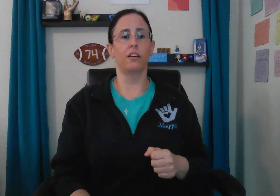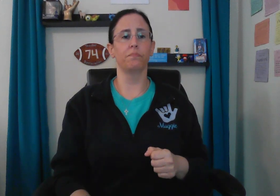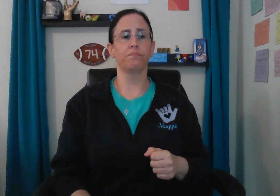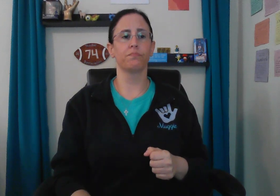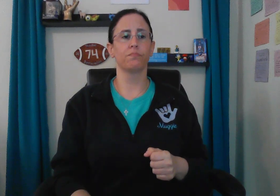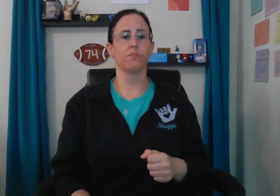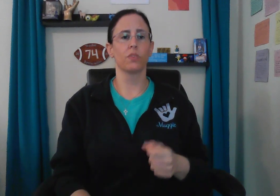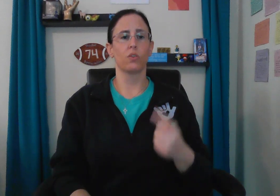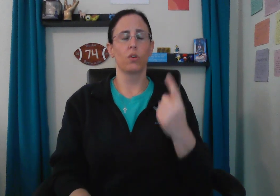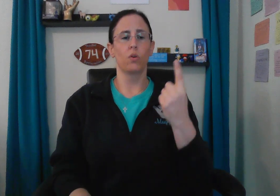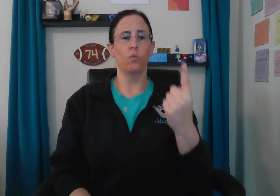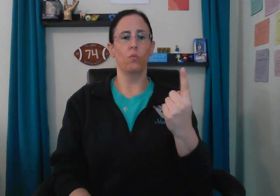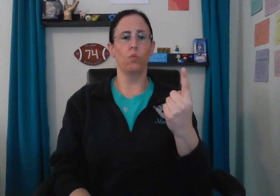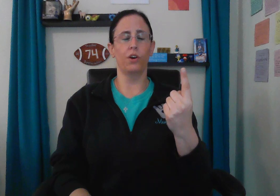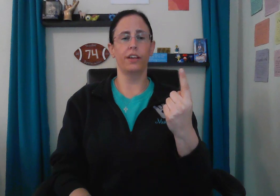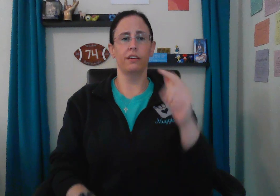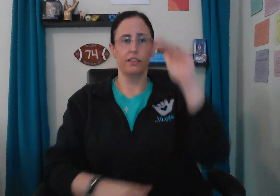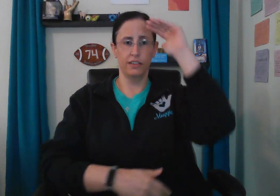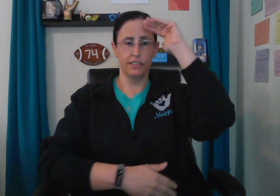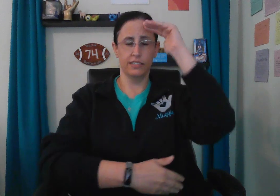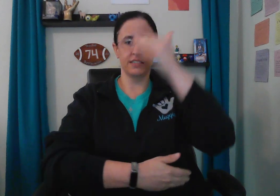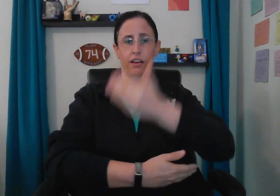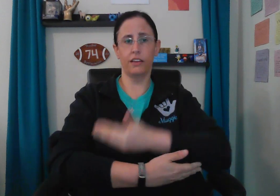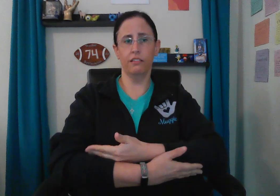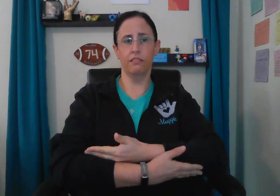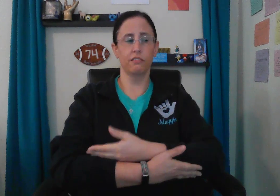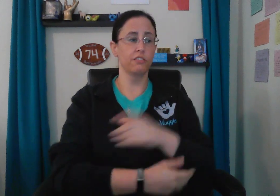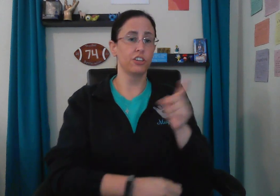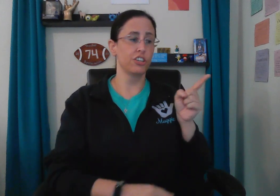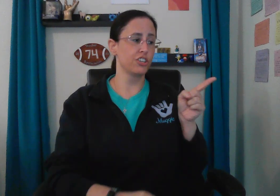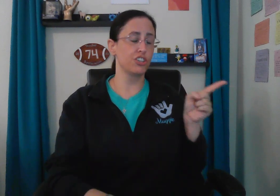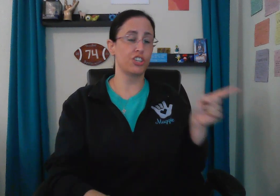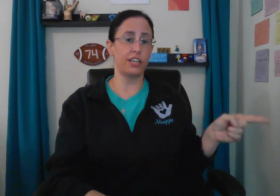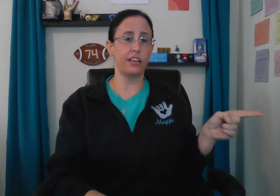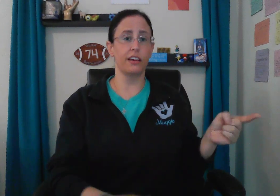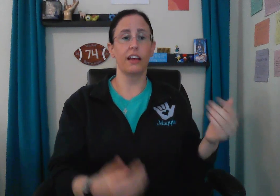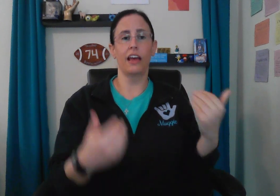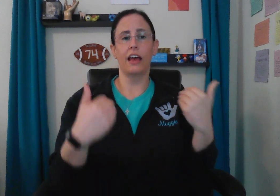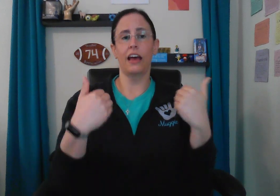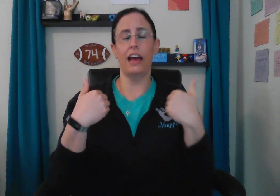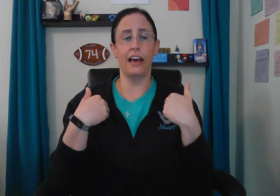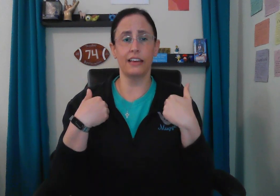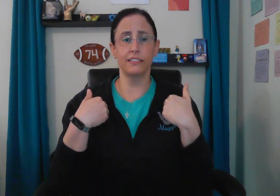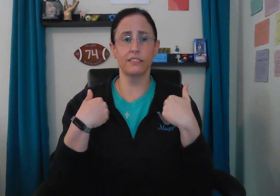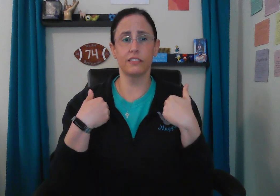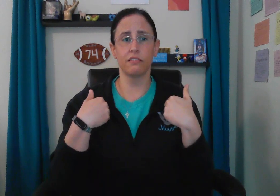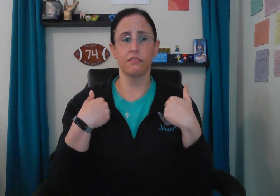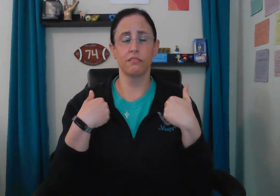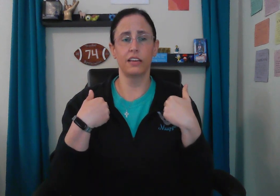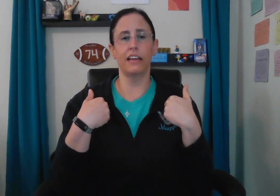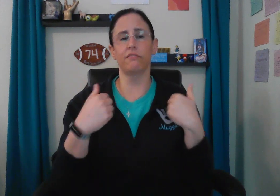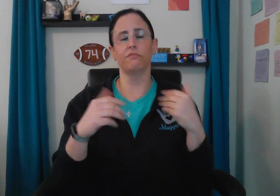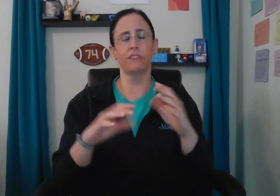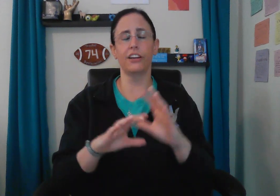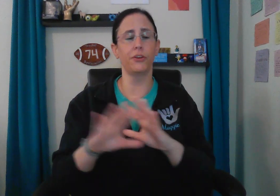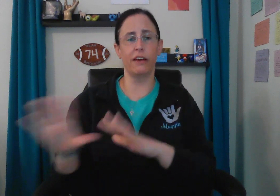Um, one son, she has. And I know you haven't